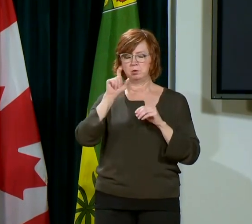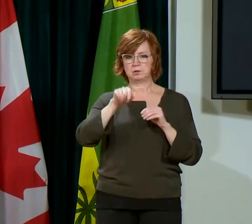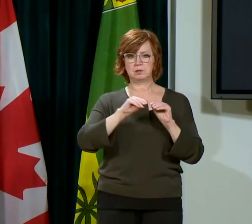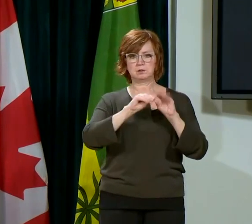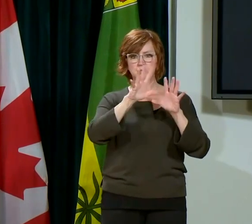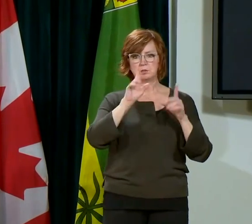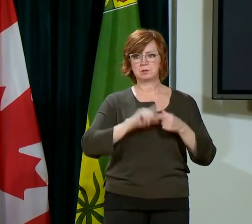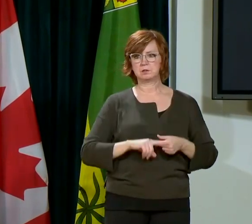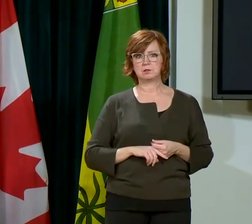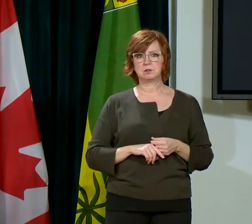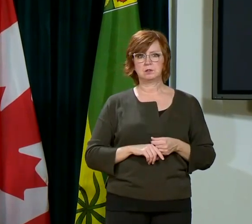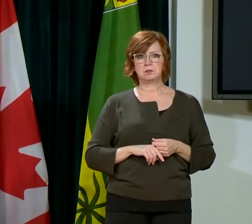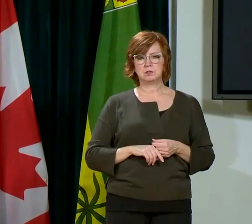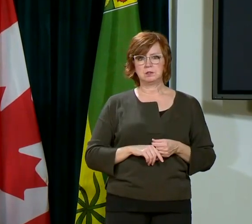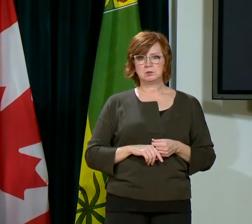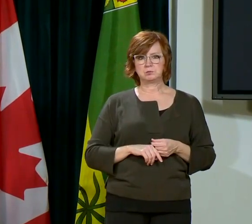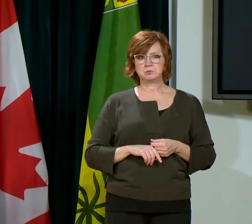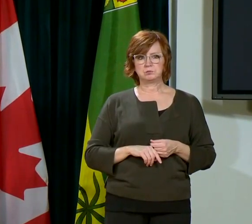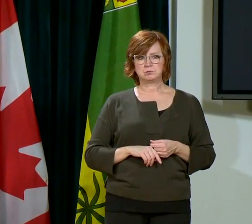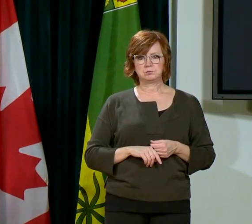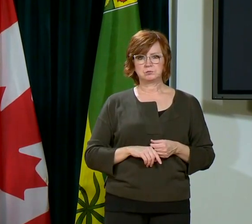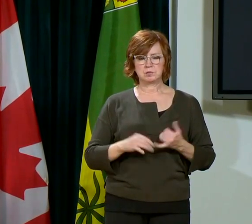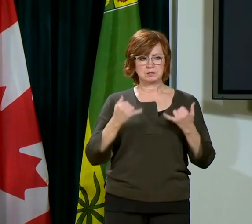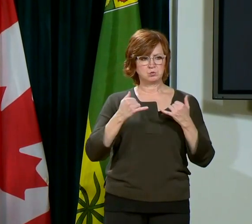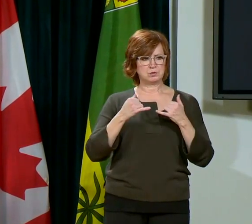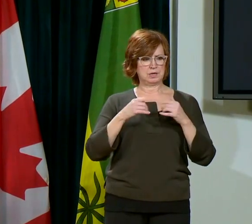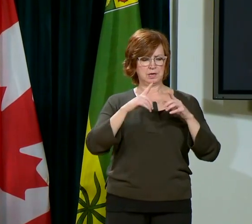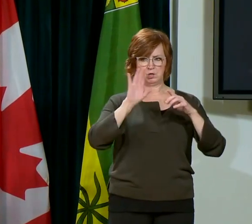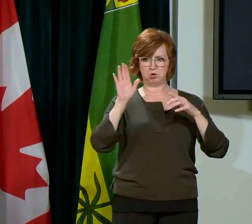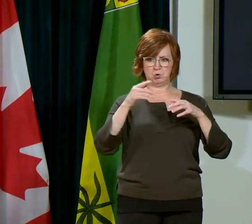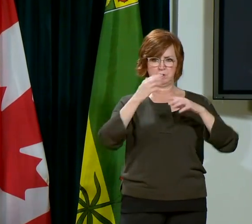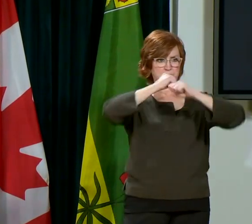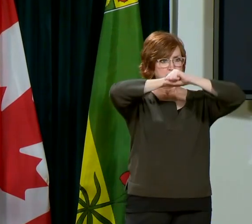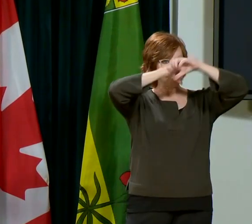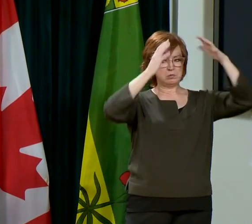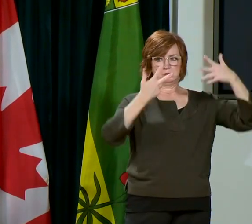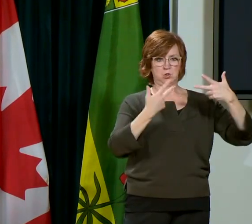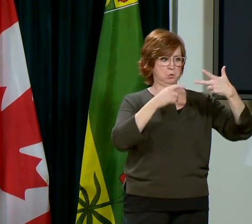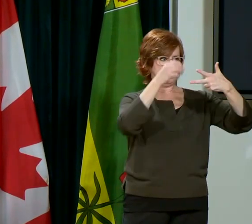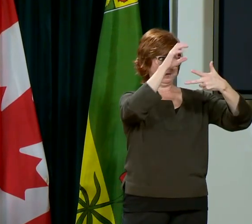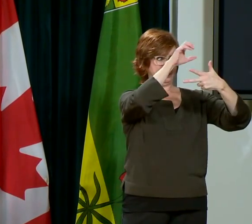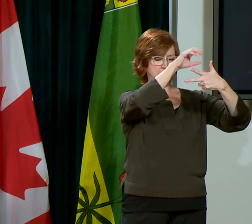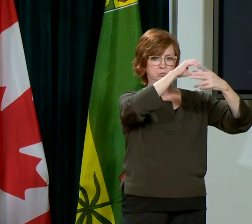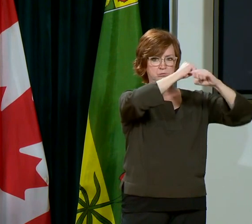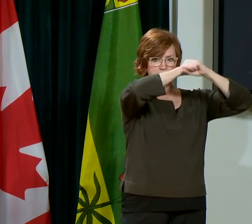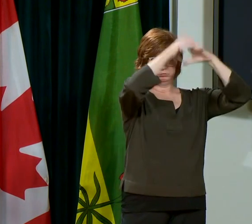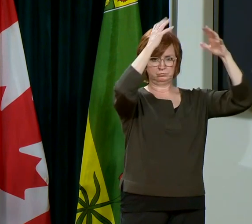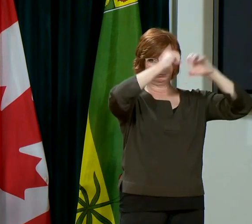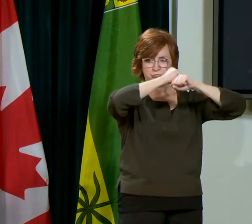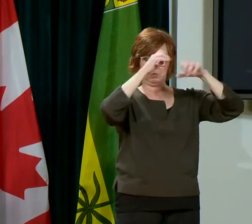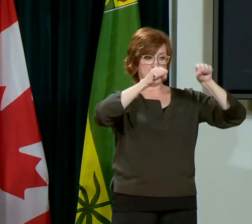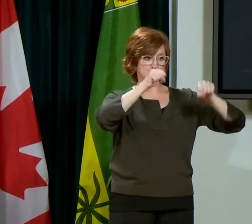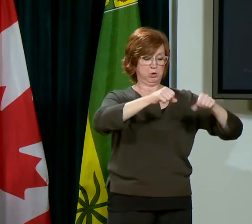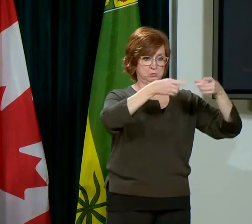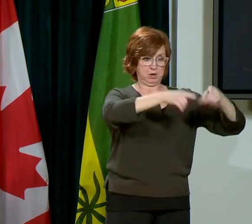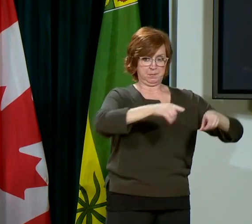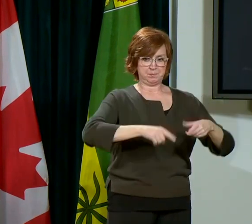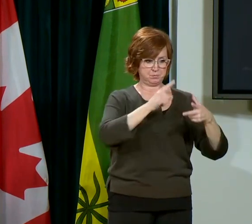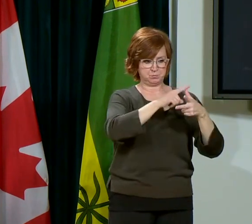clarification. What is the said that the current measures need to stay in place in order to be